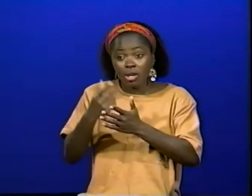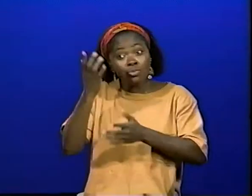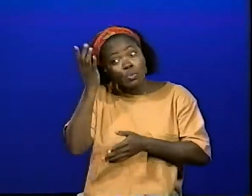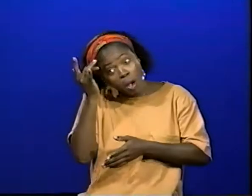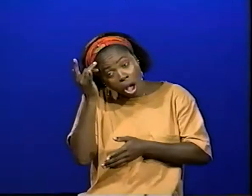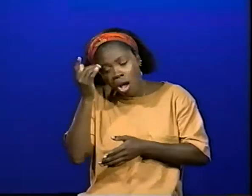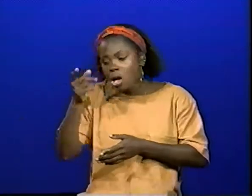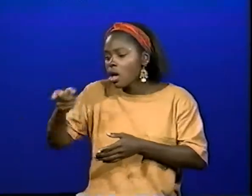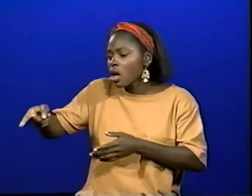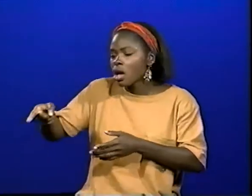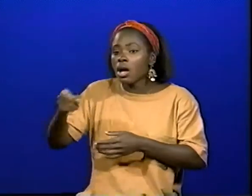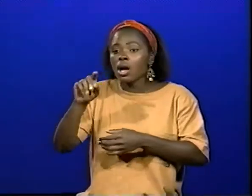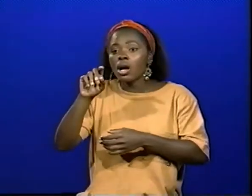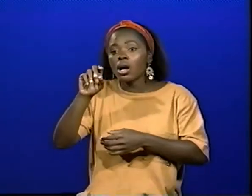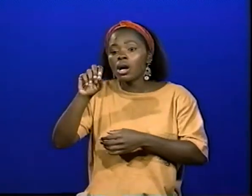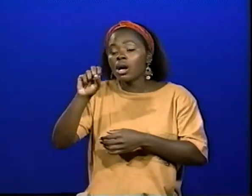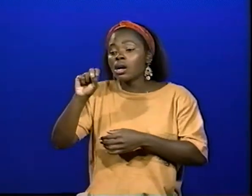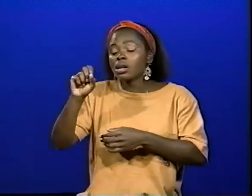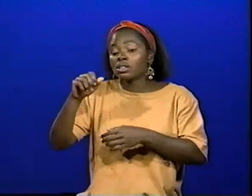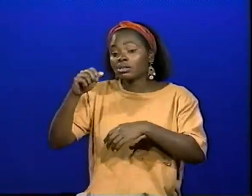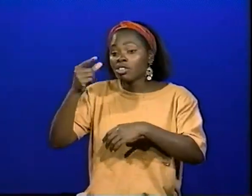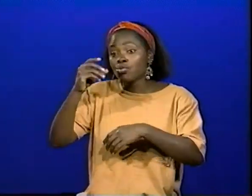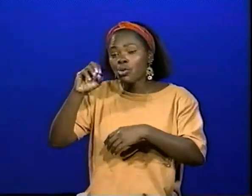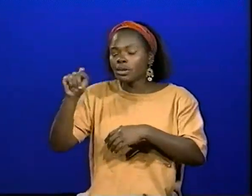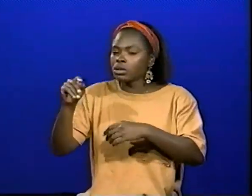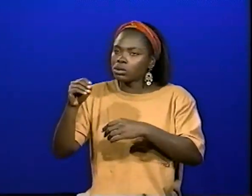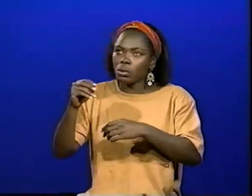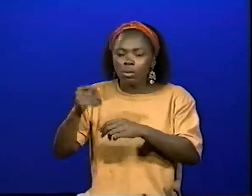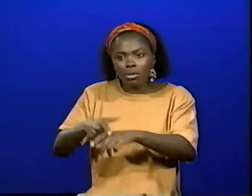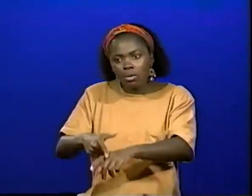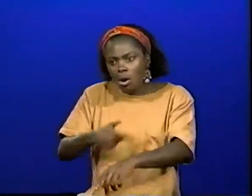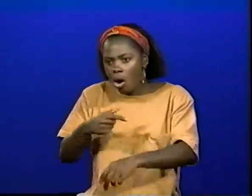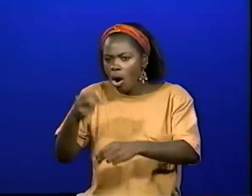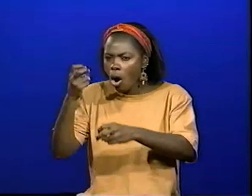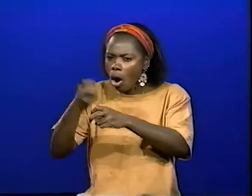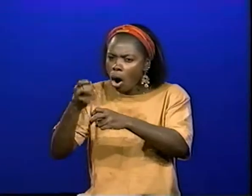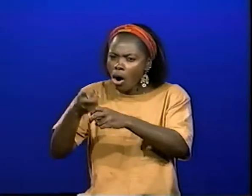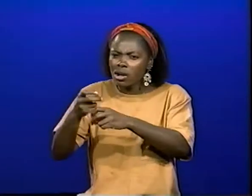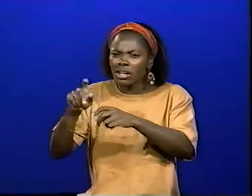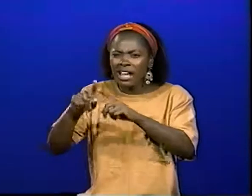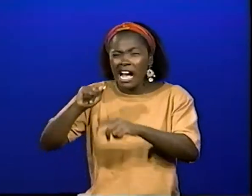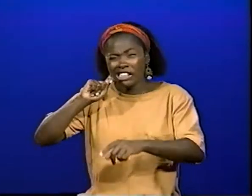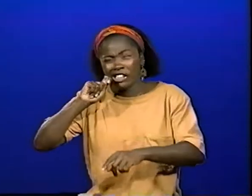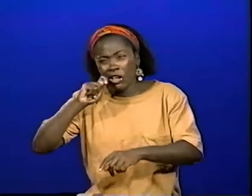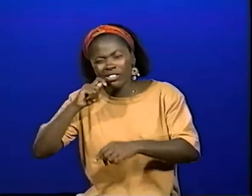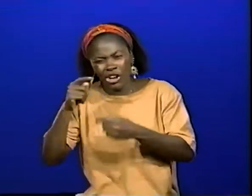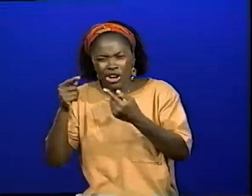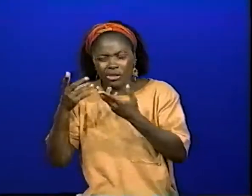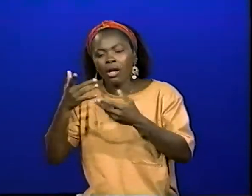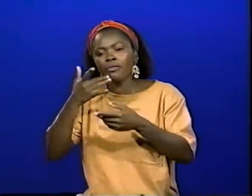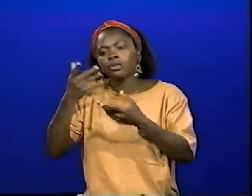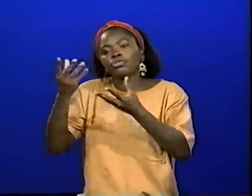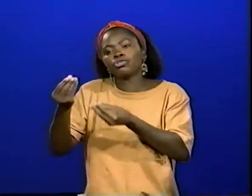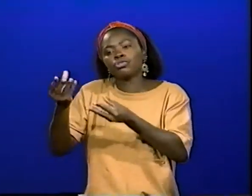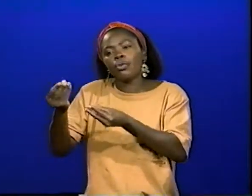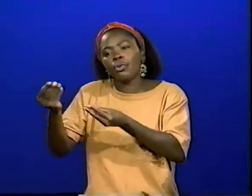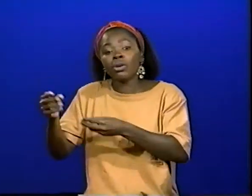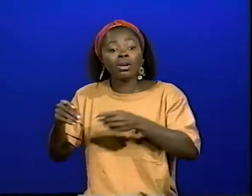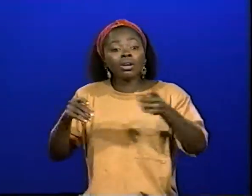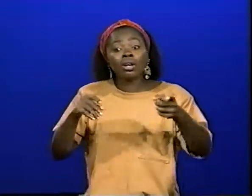4 to 6.5 hours because the goat meat is, it takes a long time. It's really very tough. and you've got